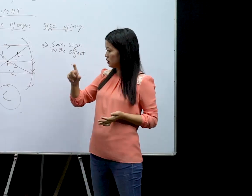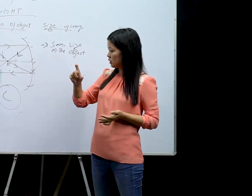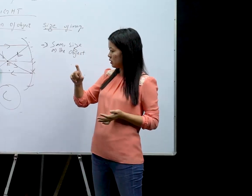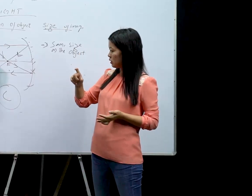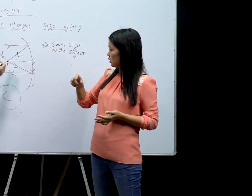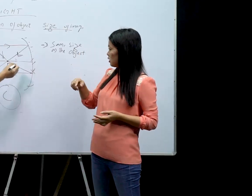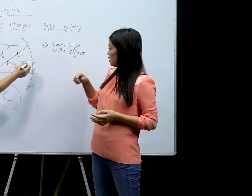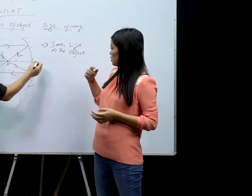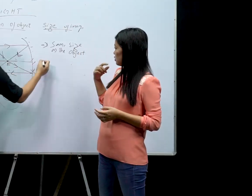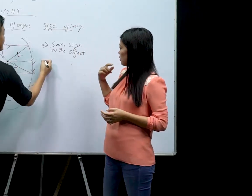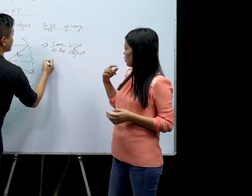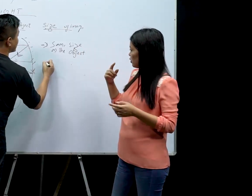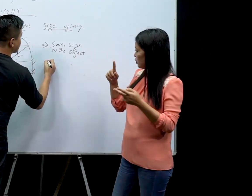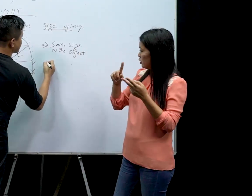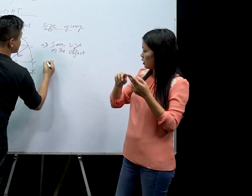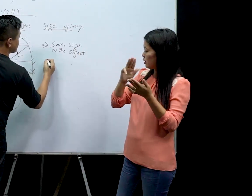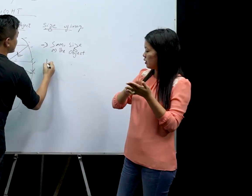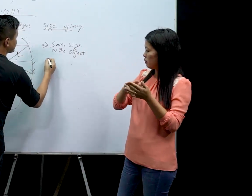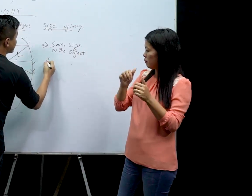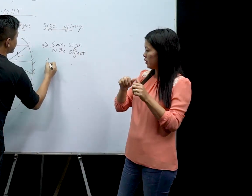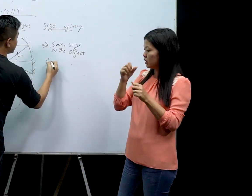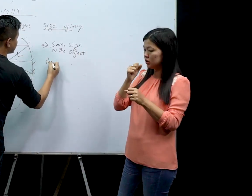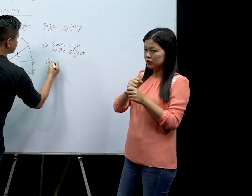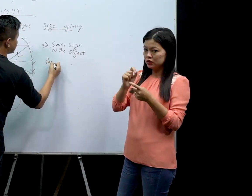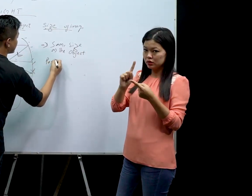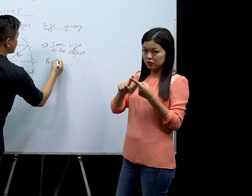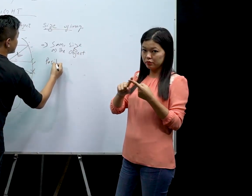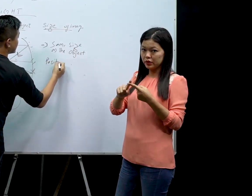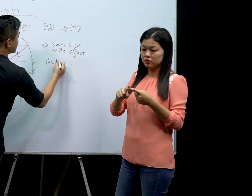also at C. So the position